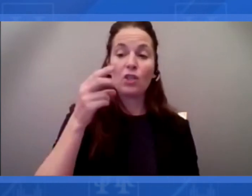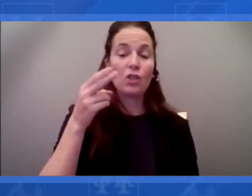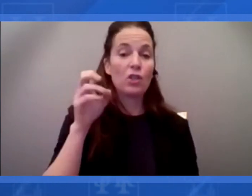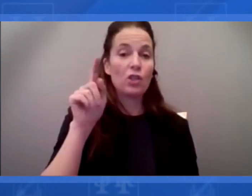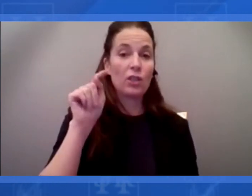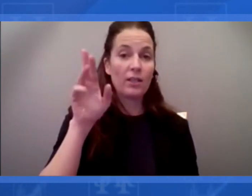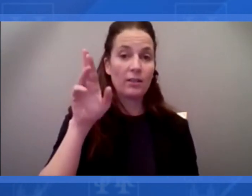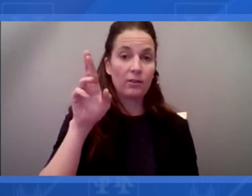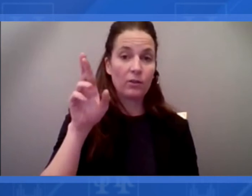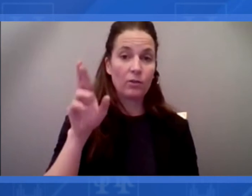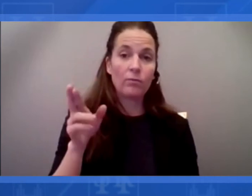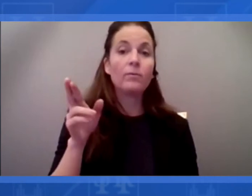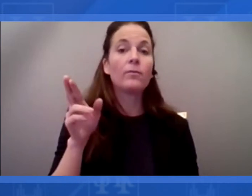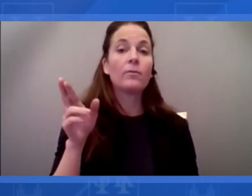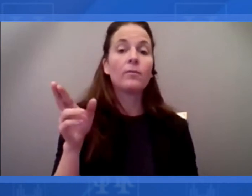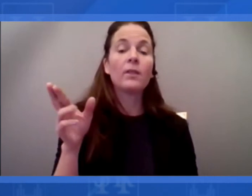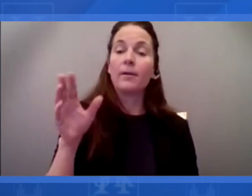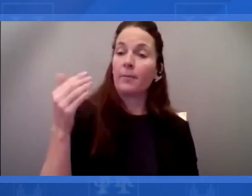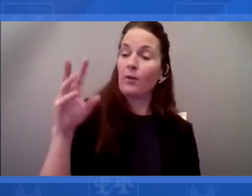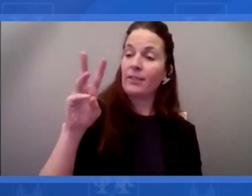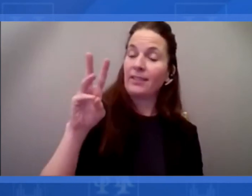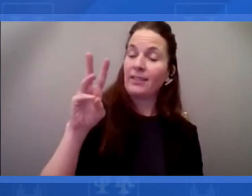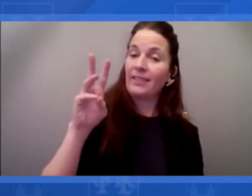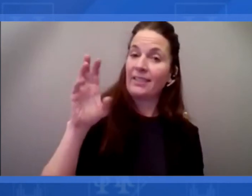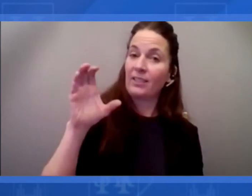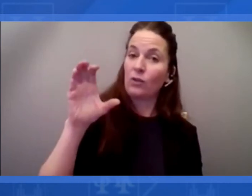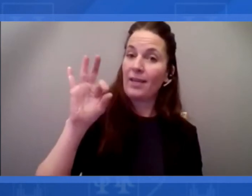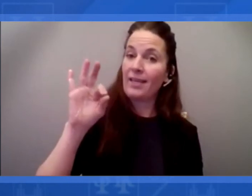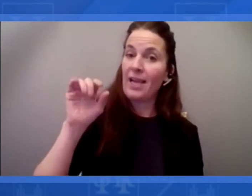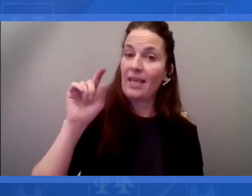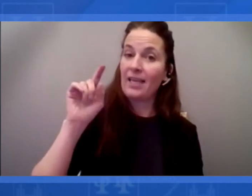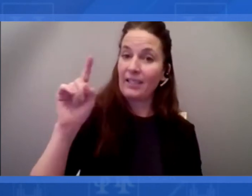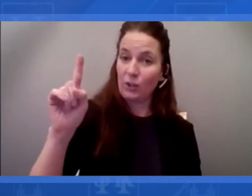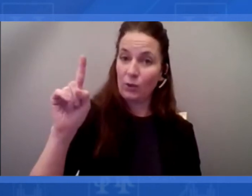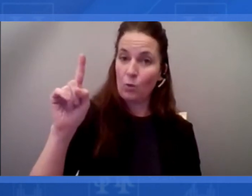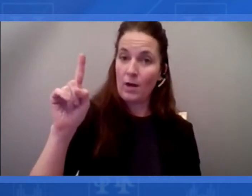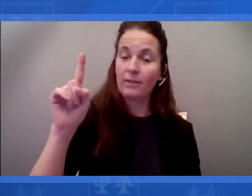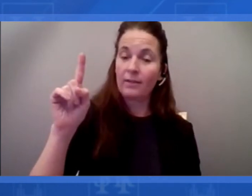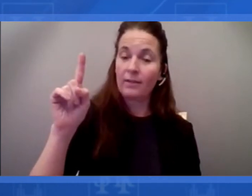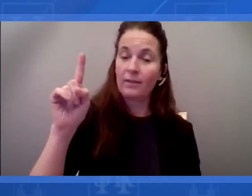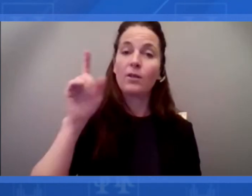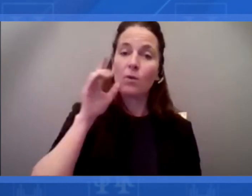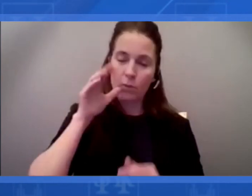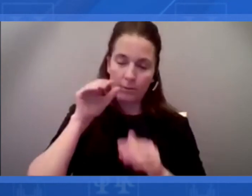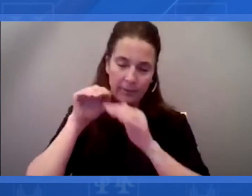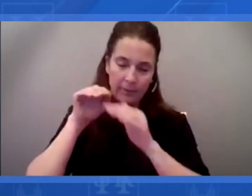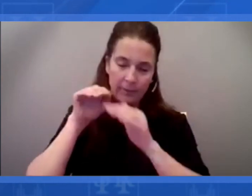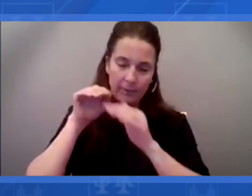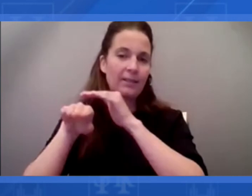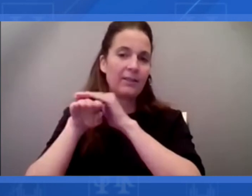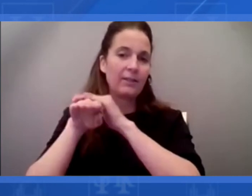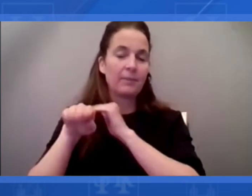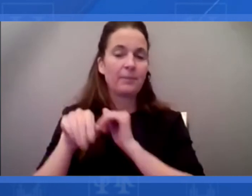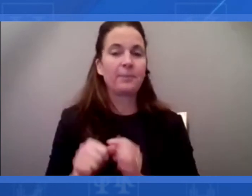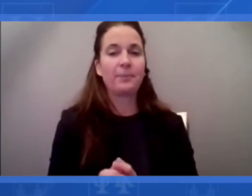from 691 at the end of 2020. By the end of this